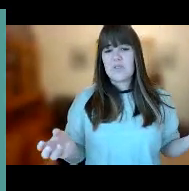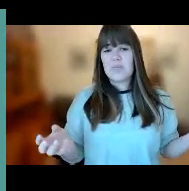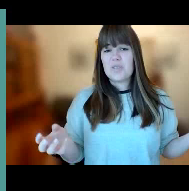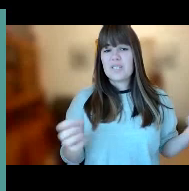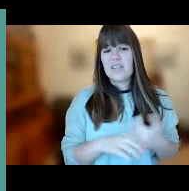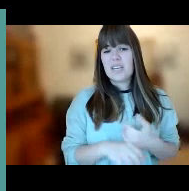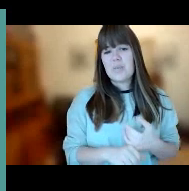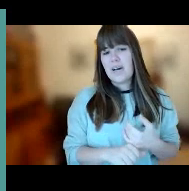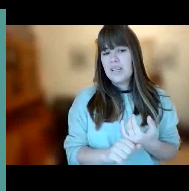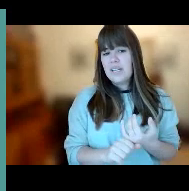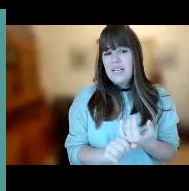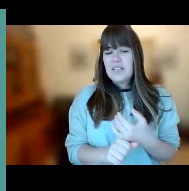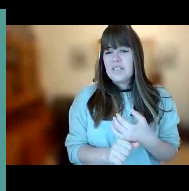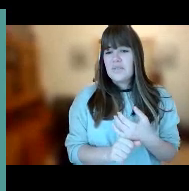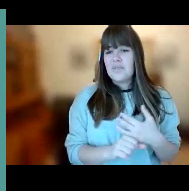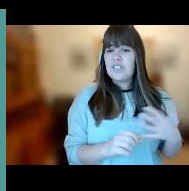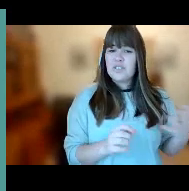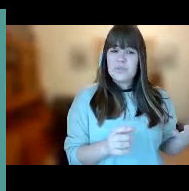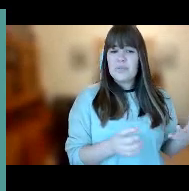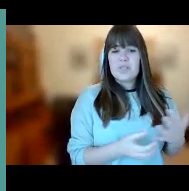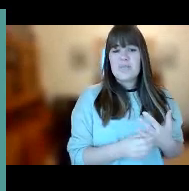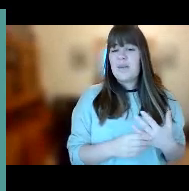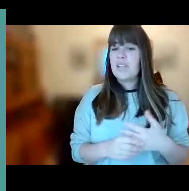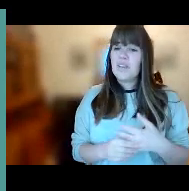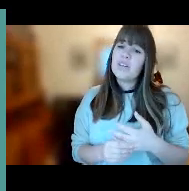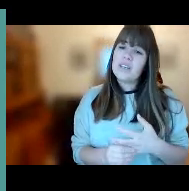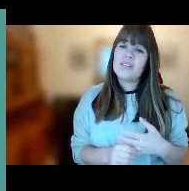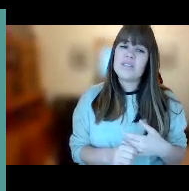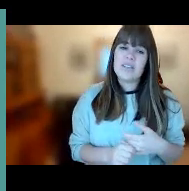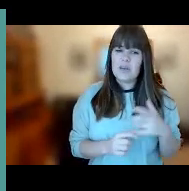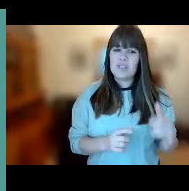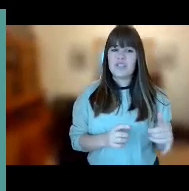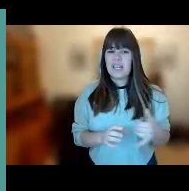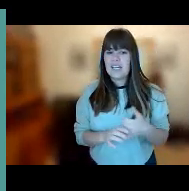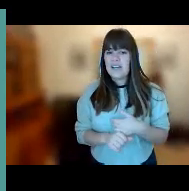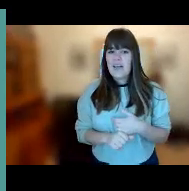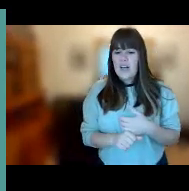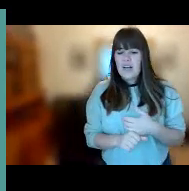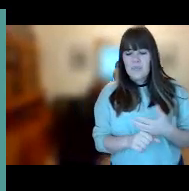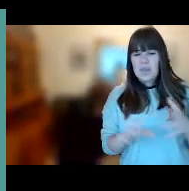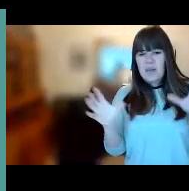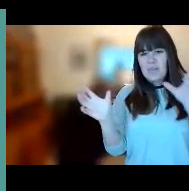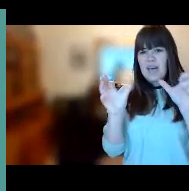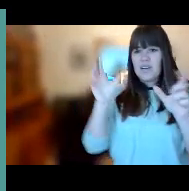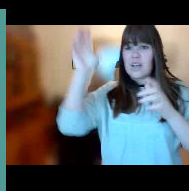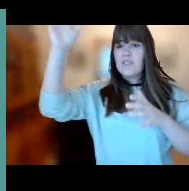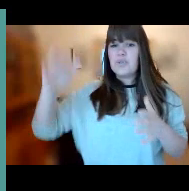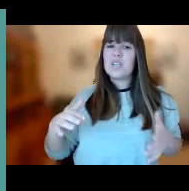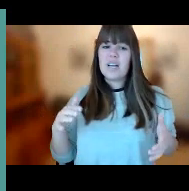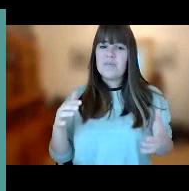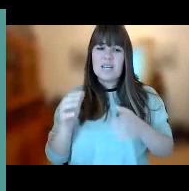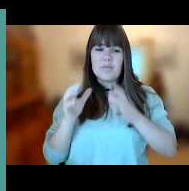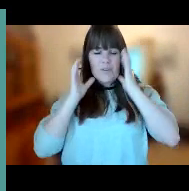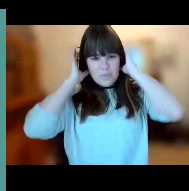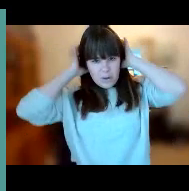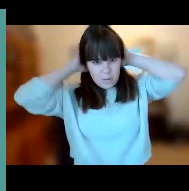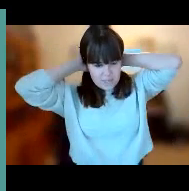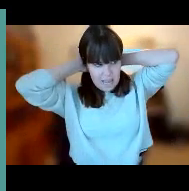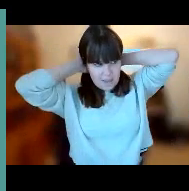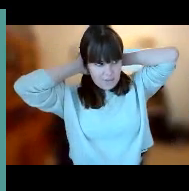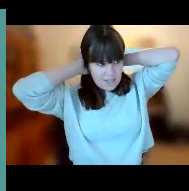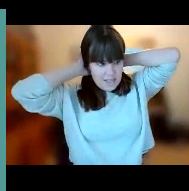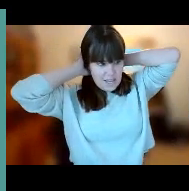whistle stop tour, but just thinking about those different visuals maybe that you can use, so that imagery, maybe having like a visual timetable.